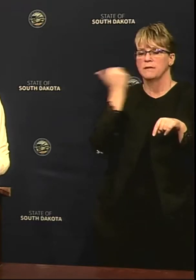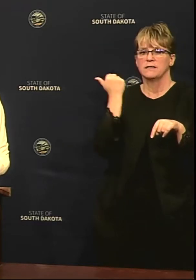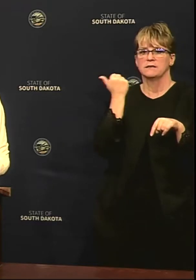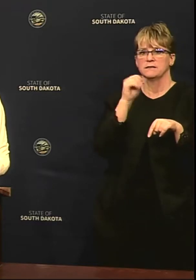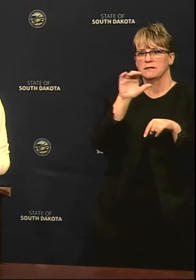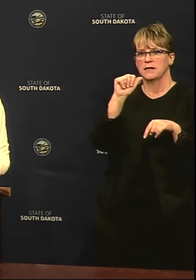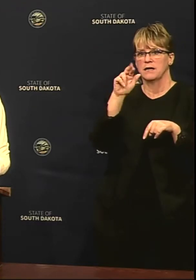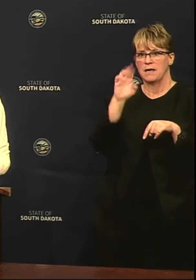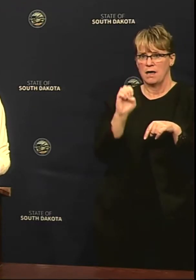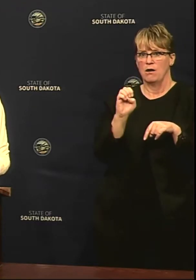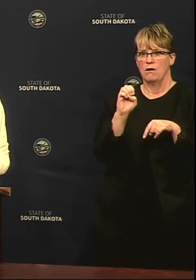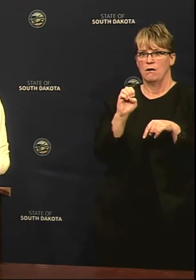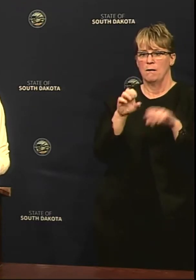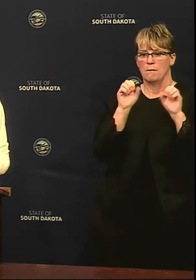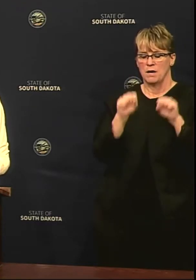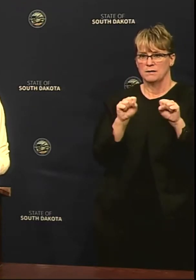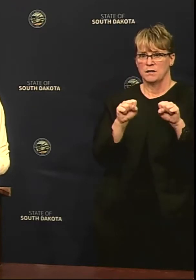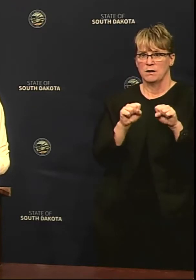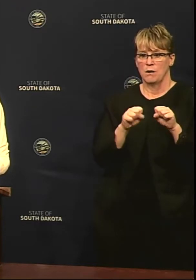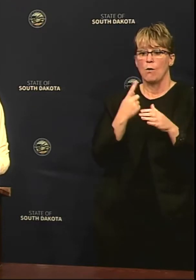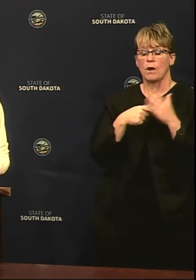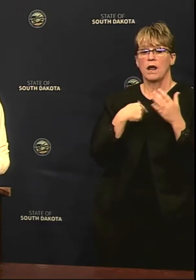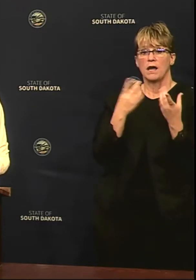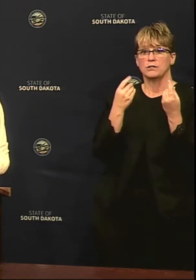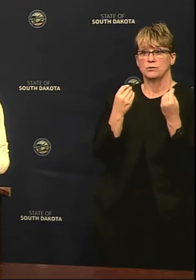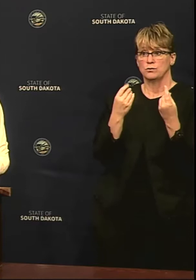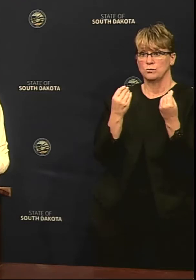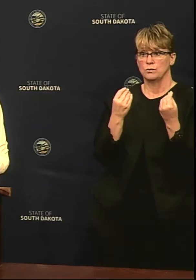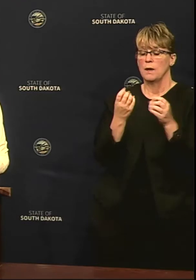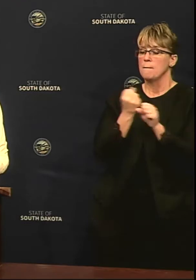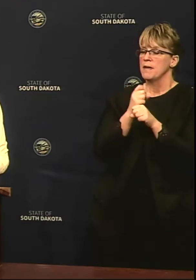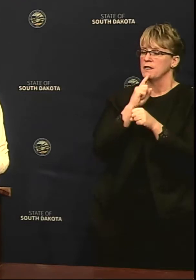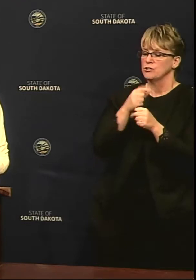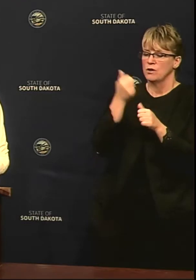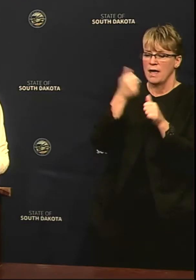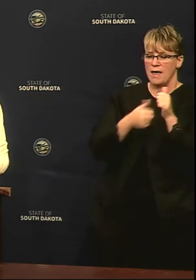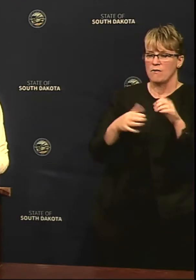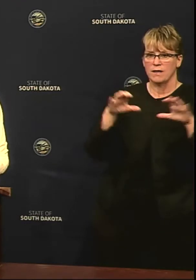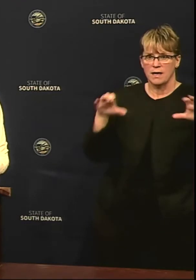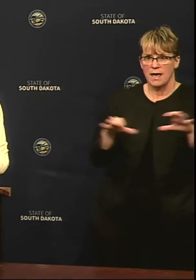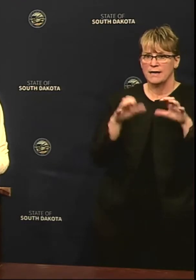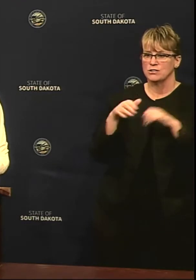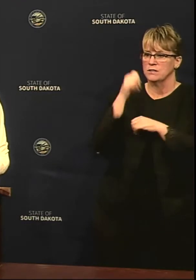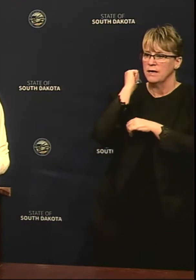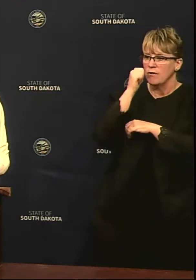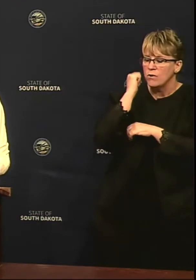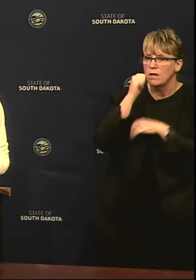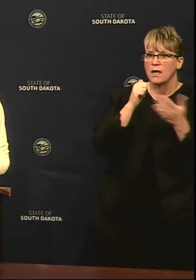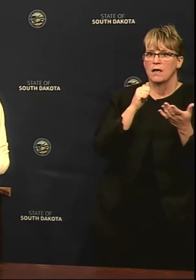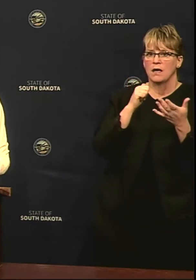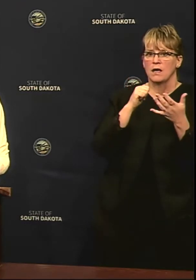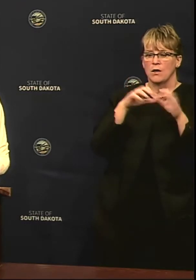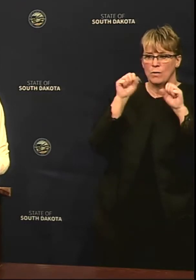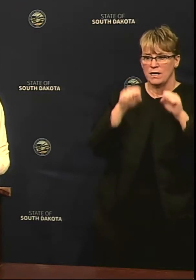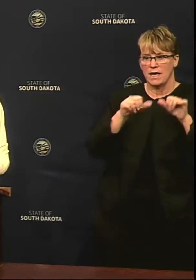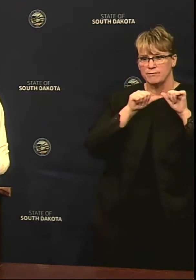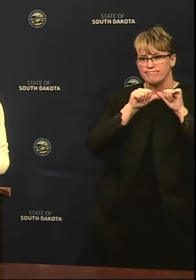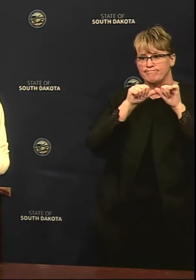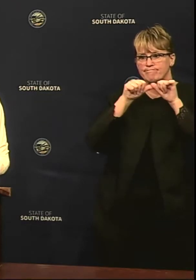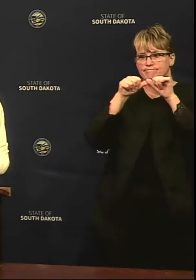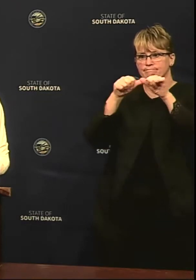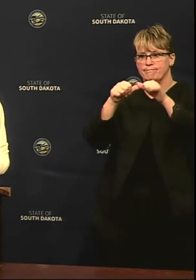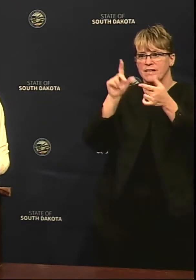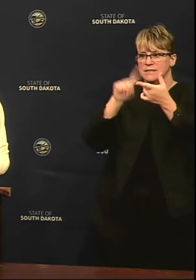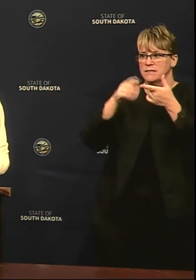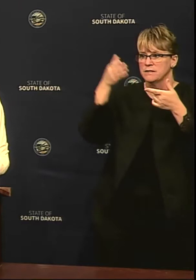care possible. What I need to do is to make sure that every action we take every single day is sustainable, that we